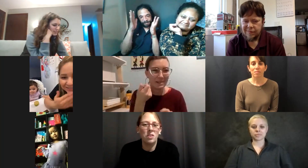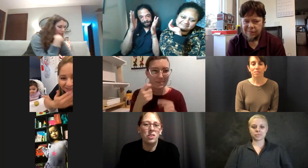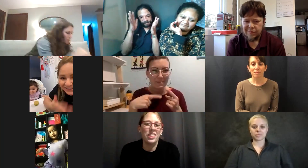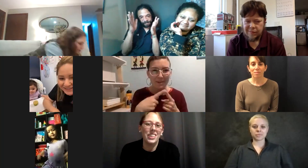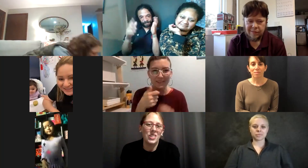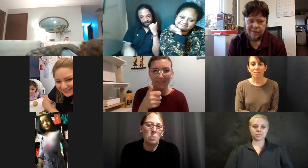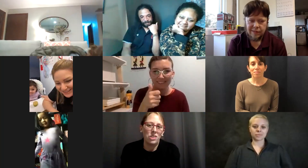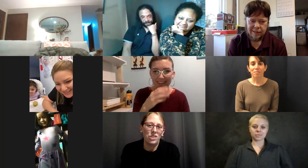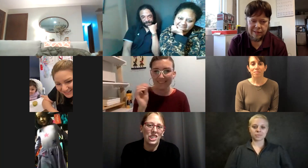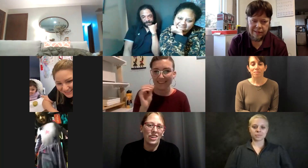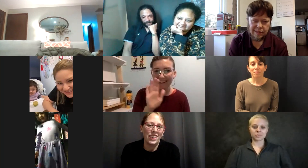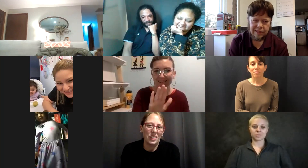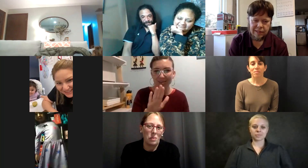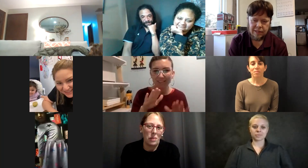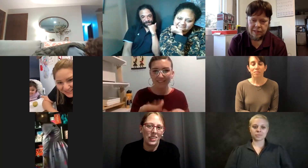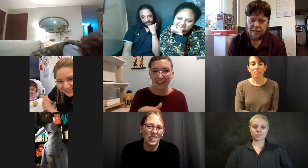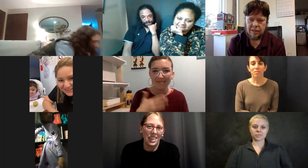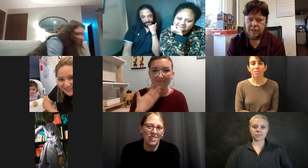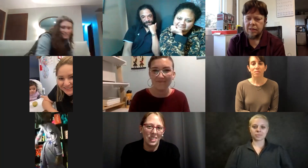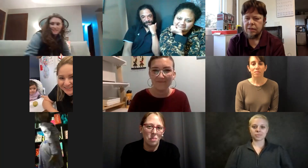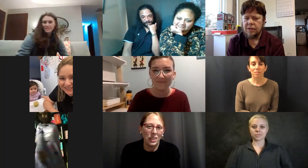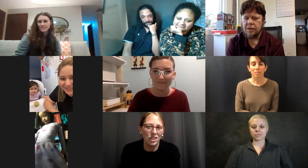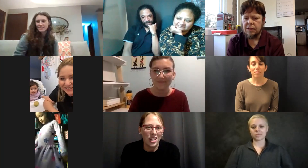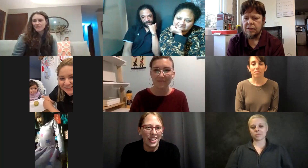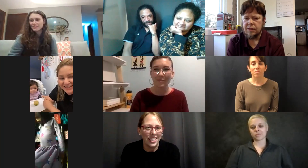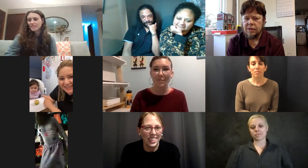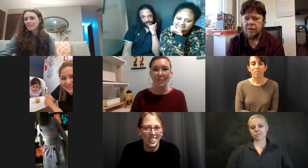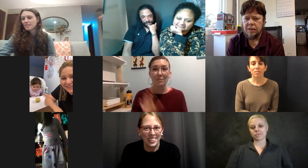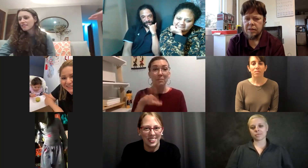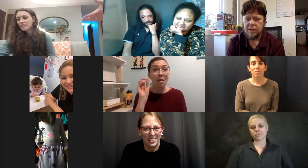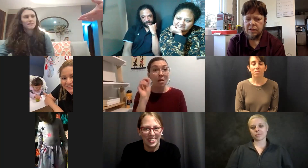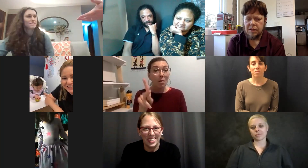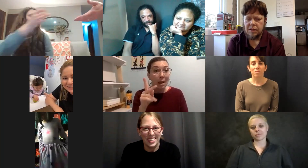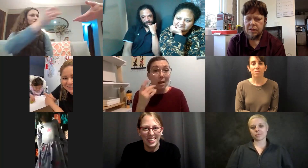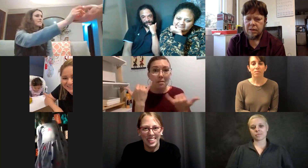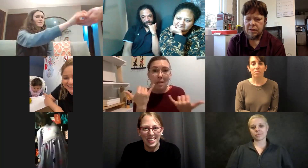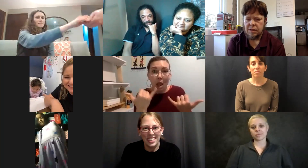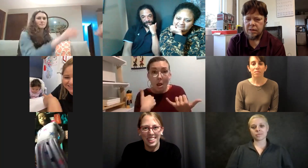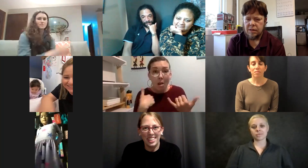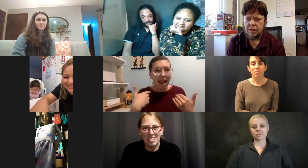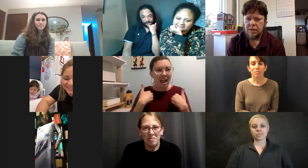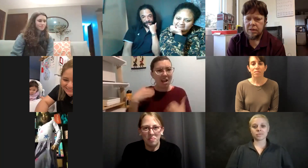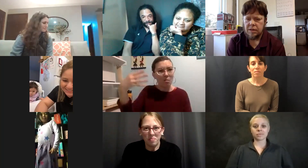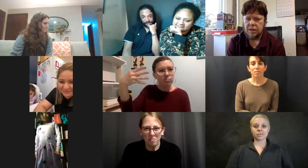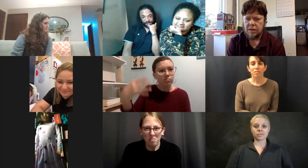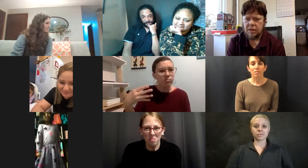That's wonderful. Thank you so much for sharing a little bit about yourselves and about your child. Thank you.